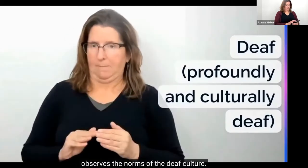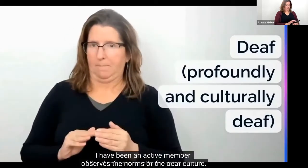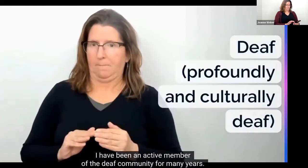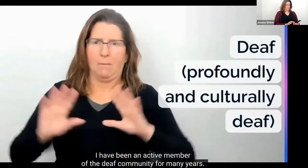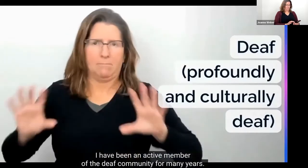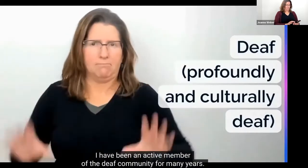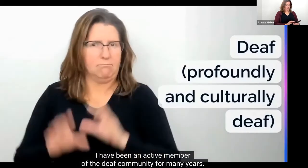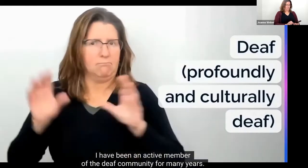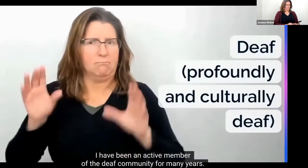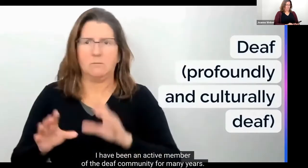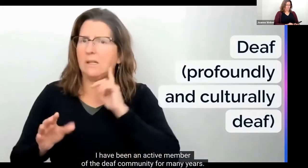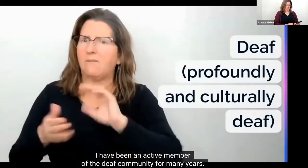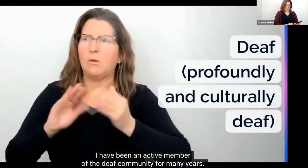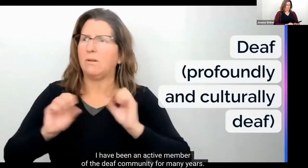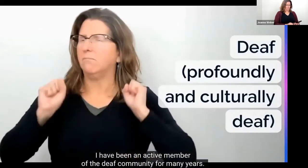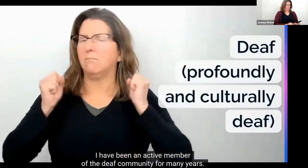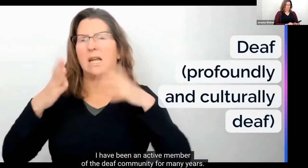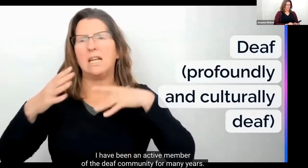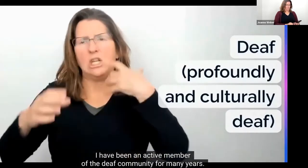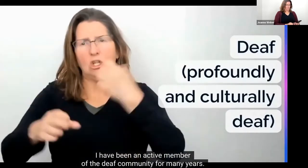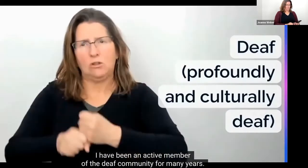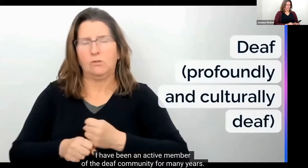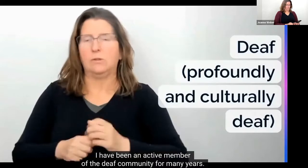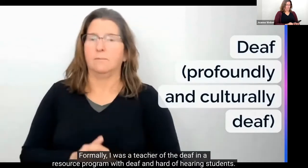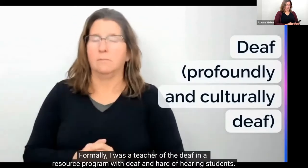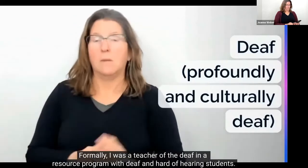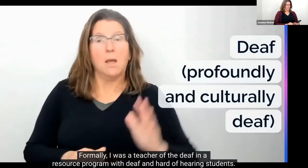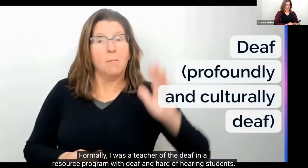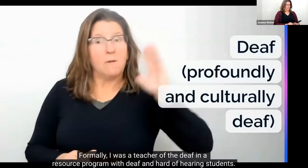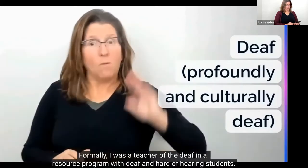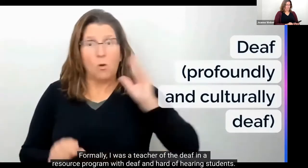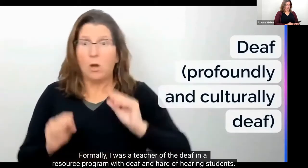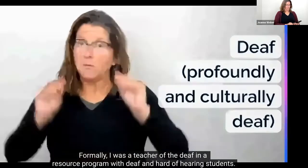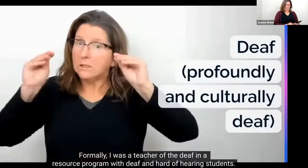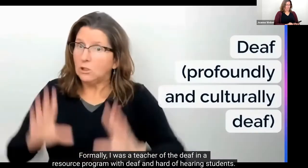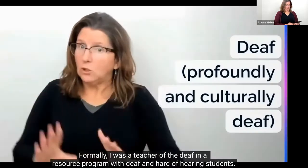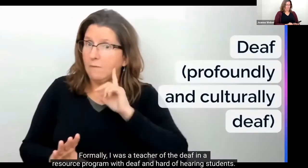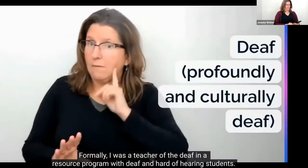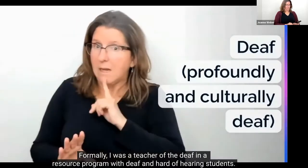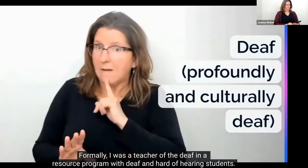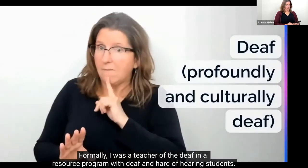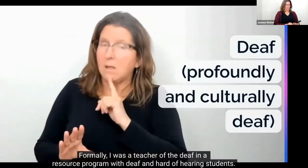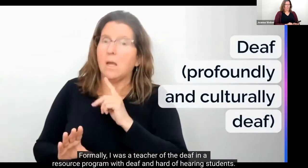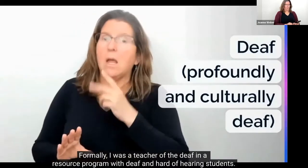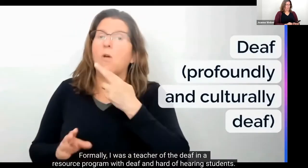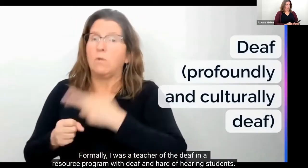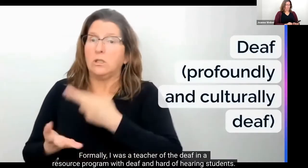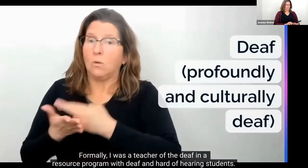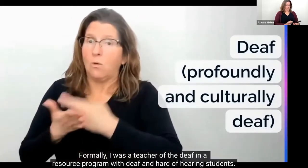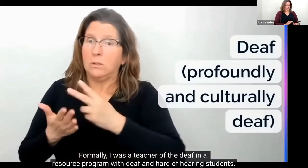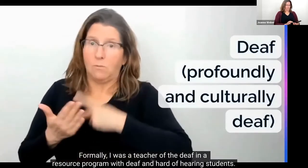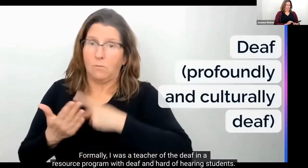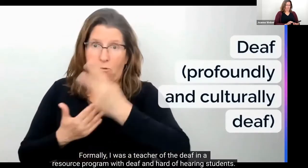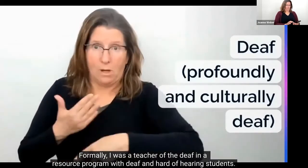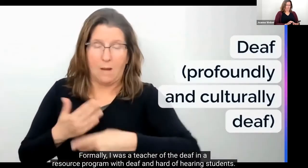the deaf culture. I have been an active member of the deaf community for many years. Formerly, I was a teacher of the deaf